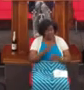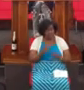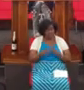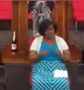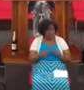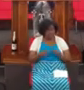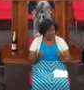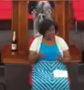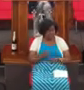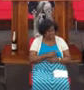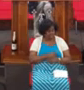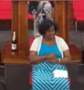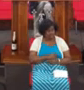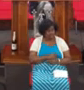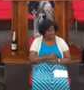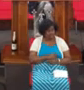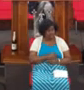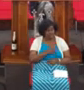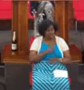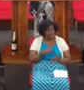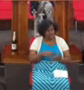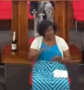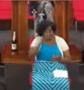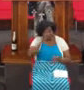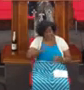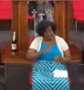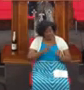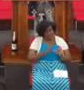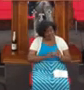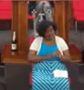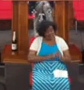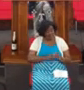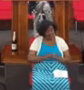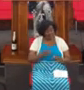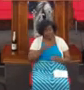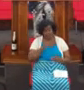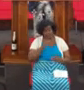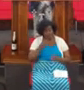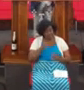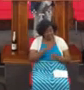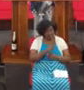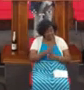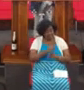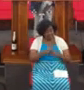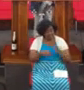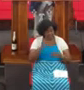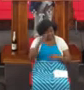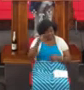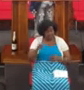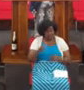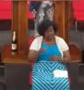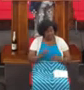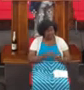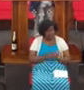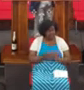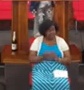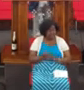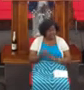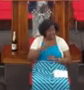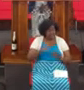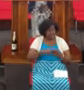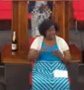crowd. And this man is sitting there, naked, careless, pointing out the hypocrisy. Jesus said